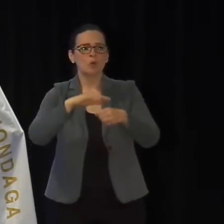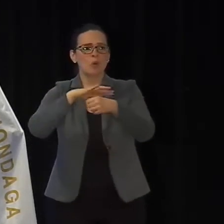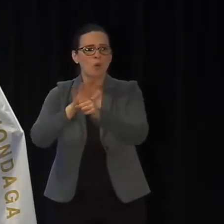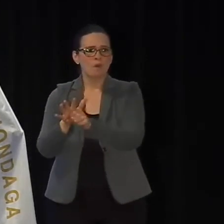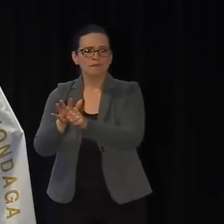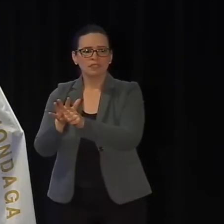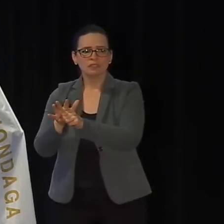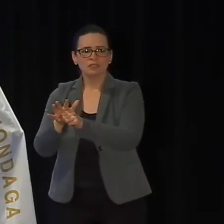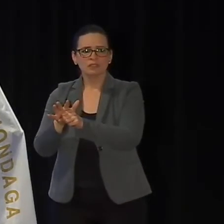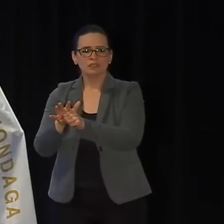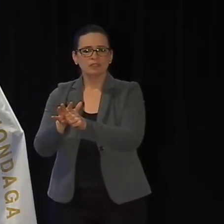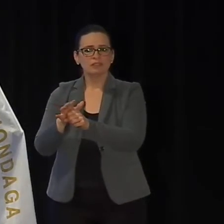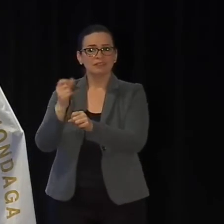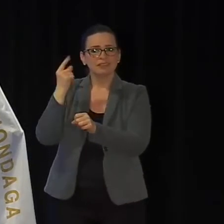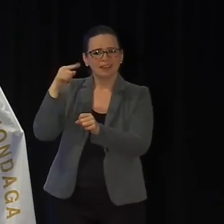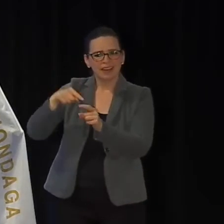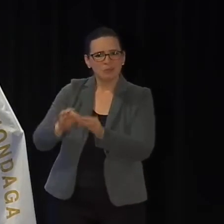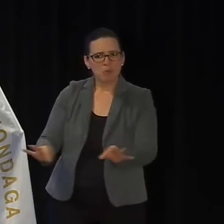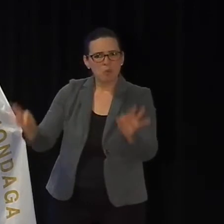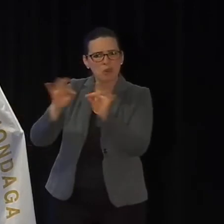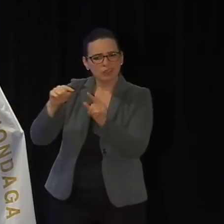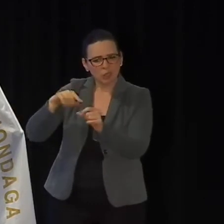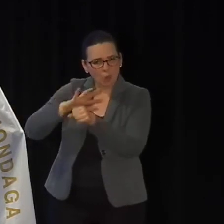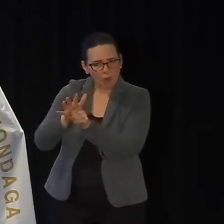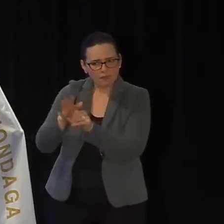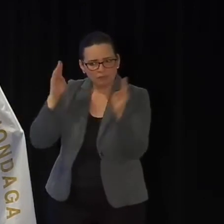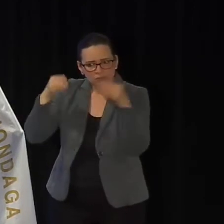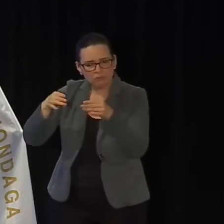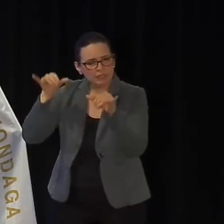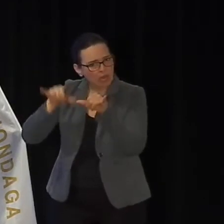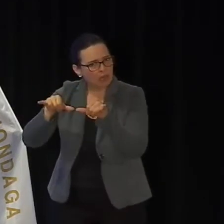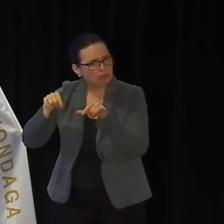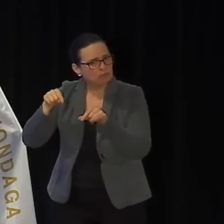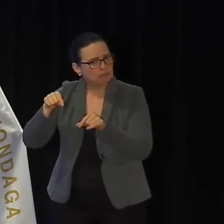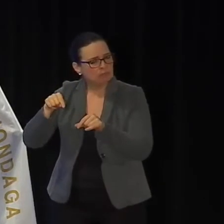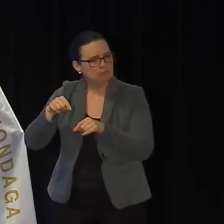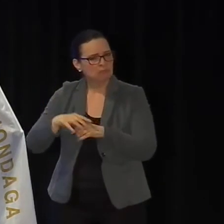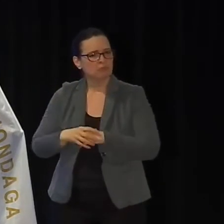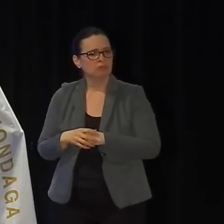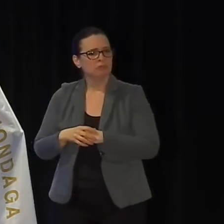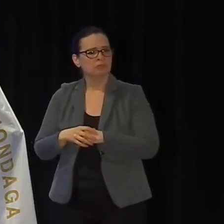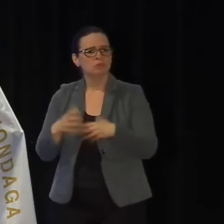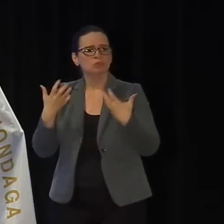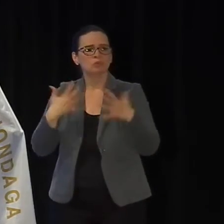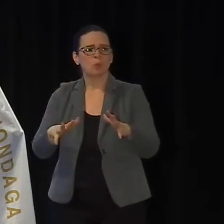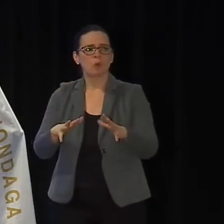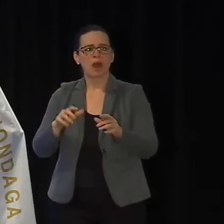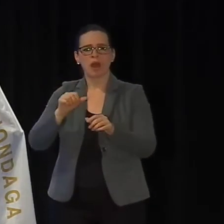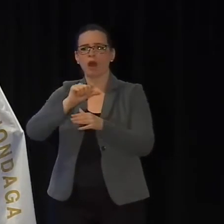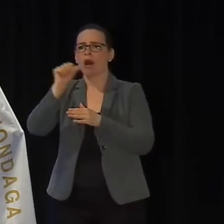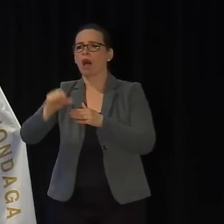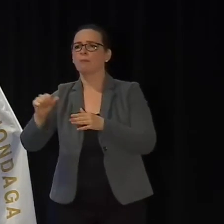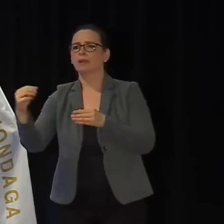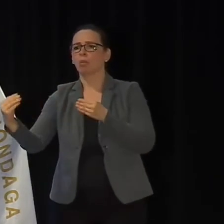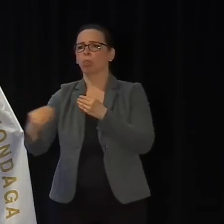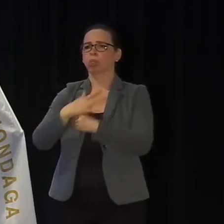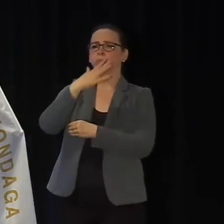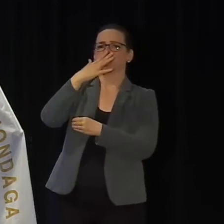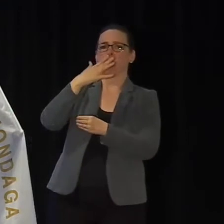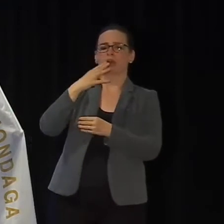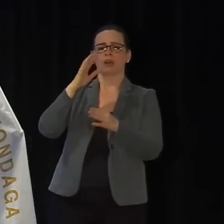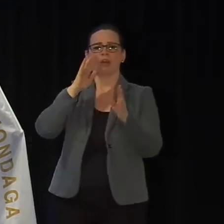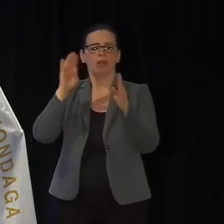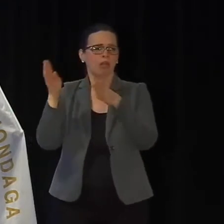everything going on in Albany. And at least today we saw a little bit of movement in the right direction related to vaccine